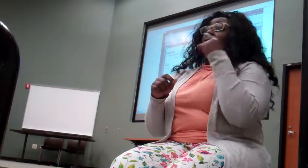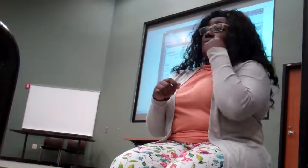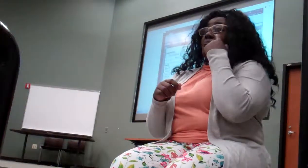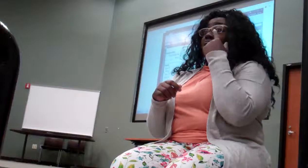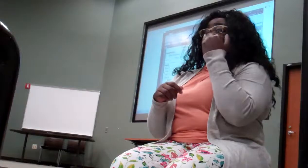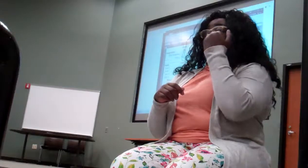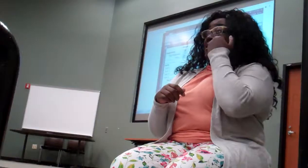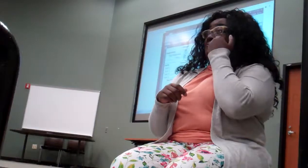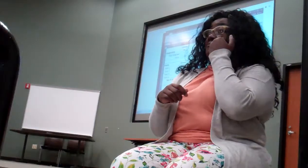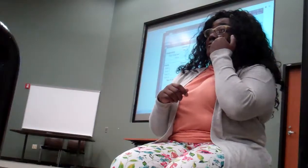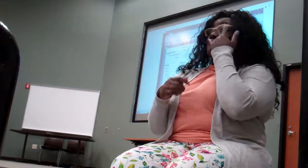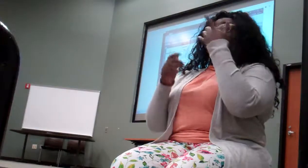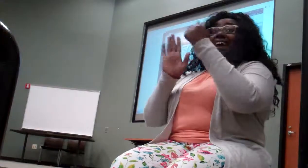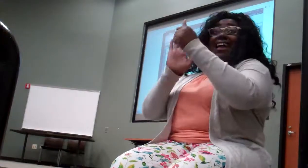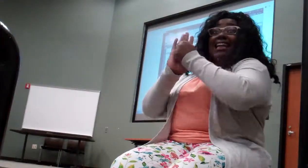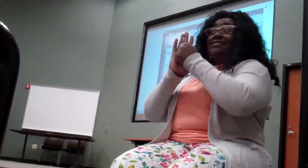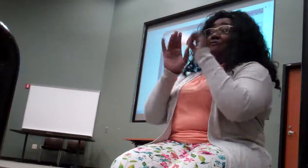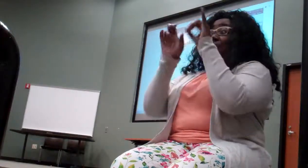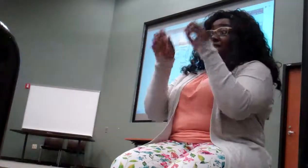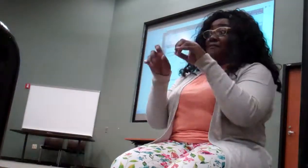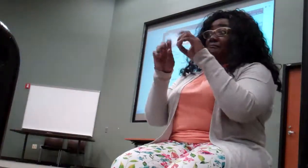final? Is that possible?